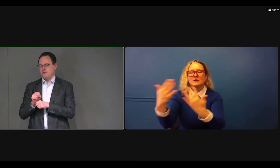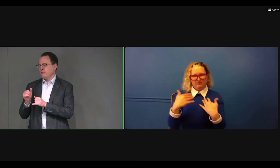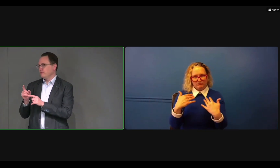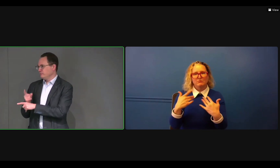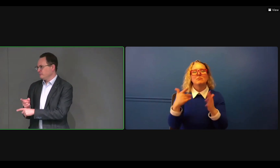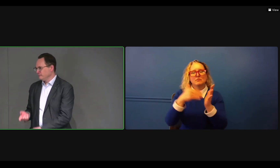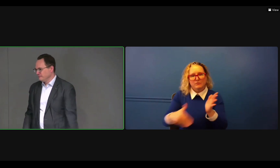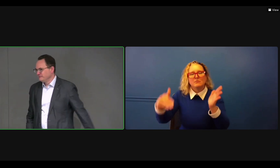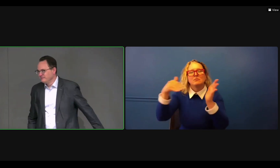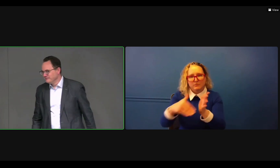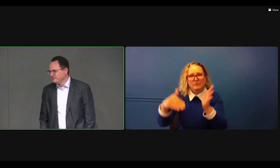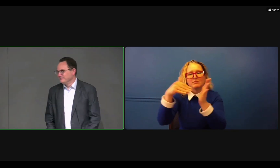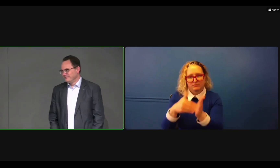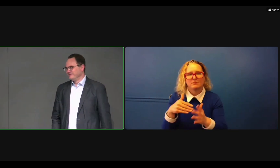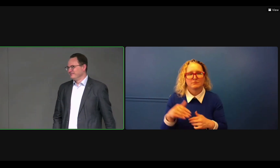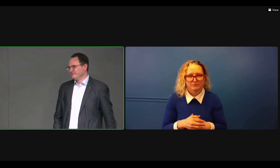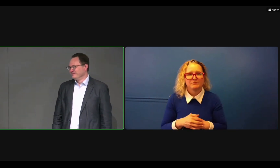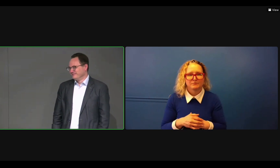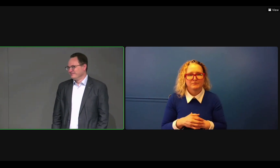discussion based on that community feedback.